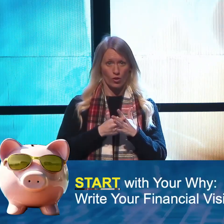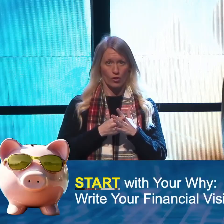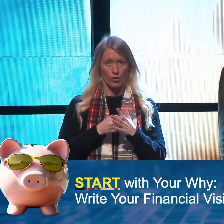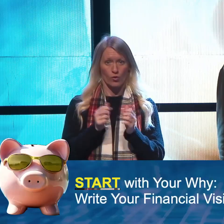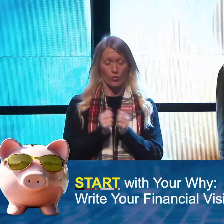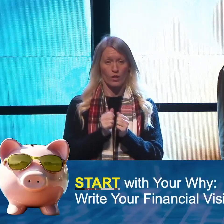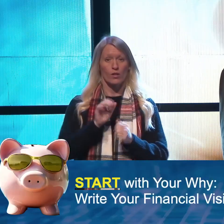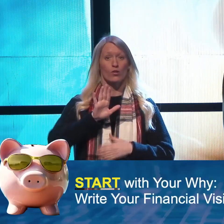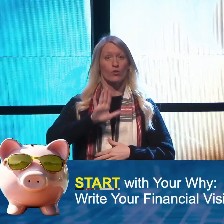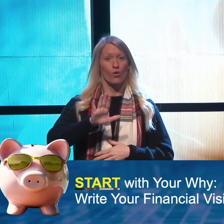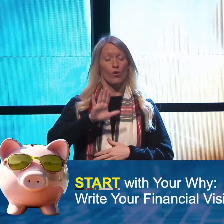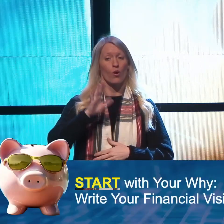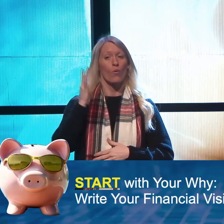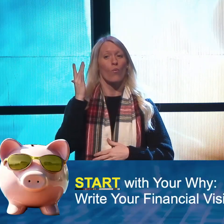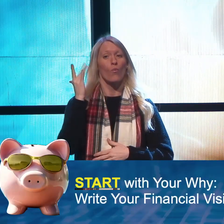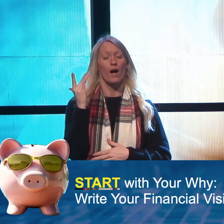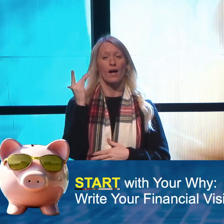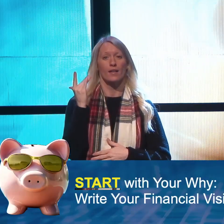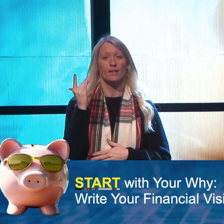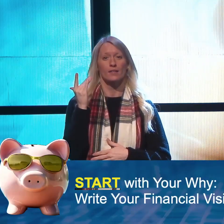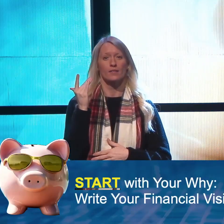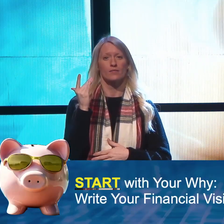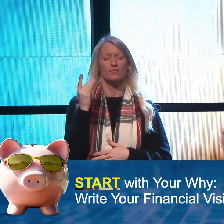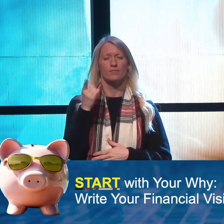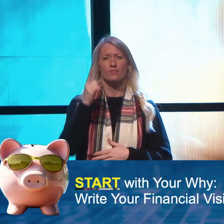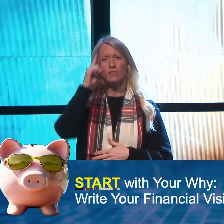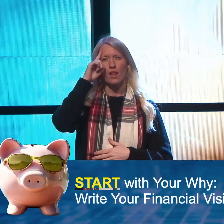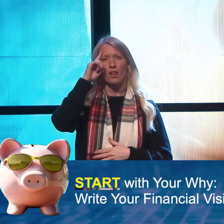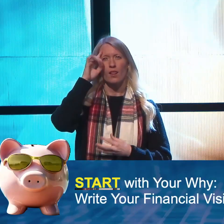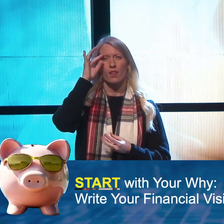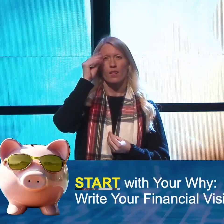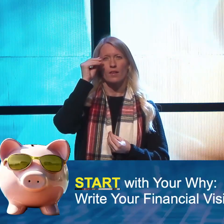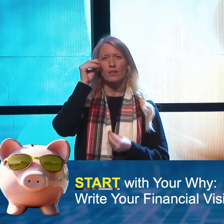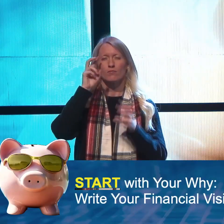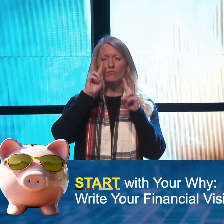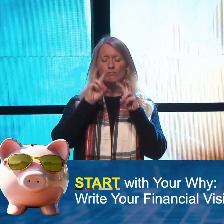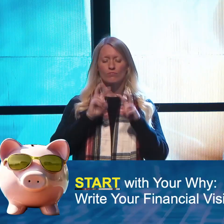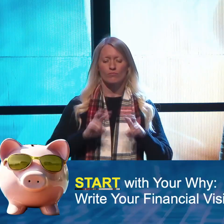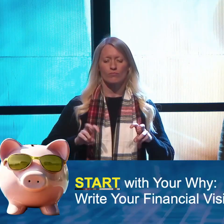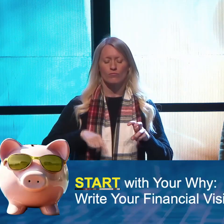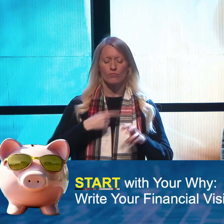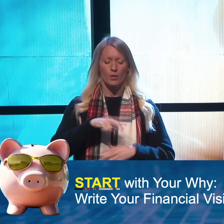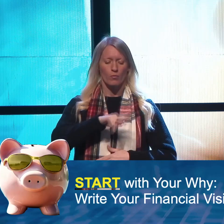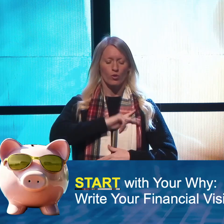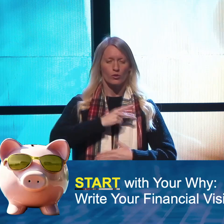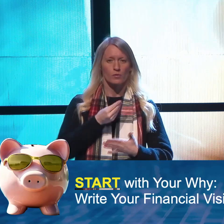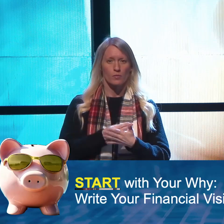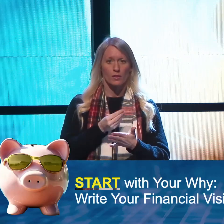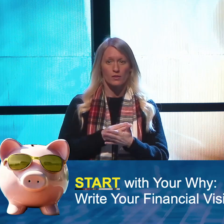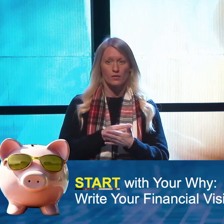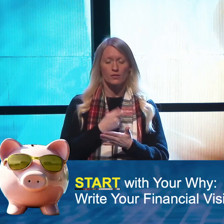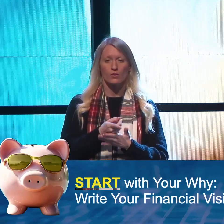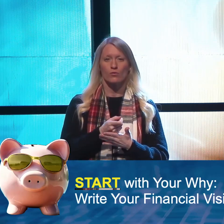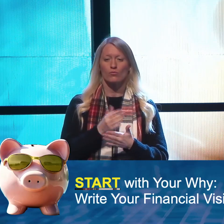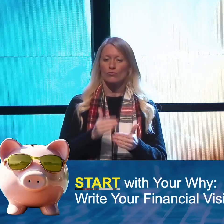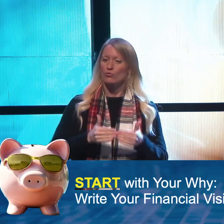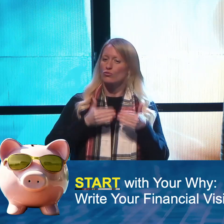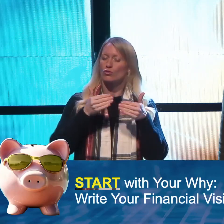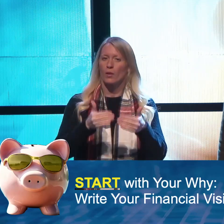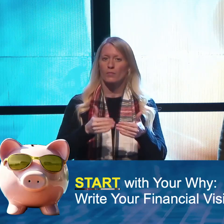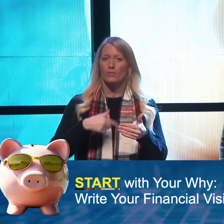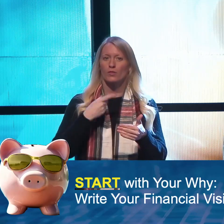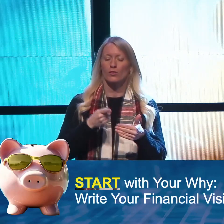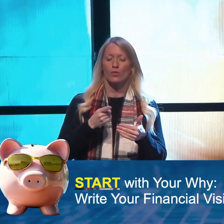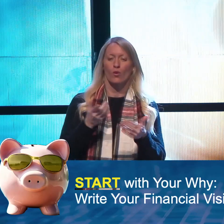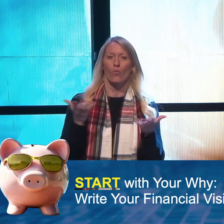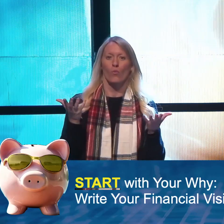why. Start with your why. As you think about your personal finances, don't jump to what, don't jump to